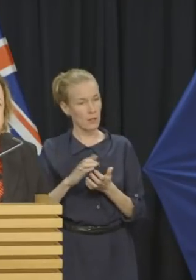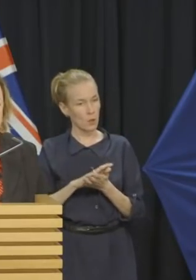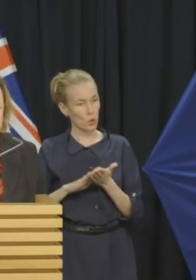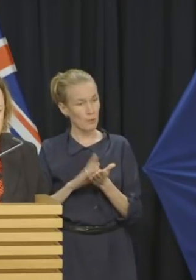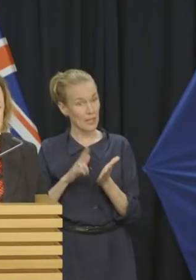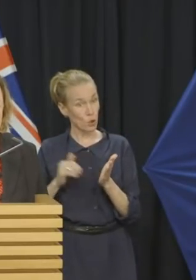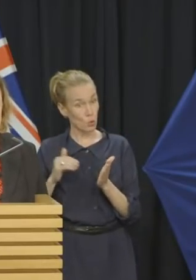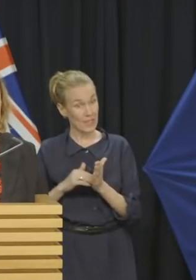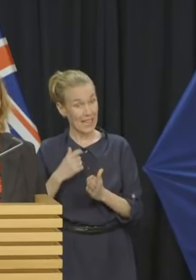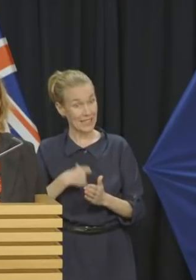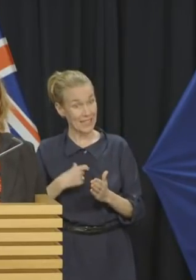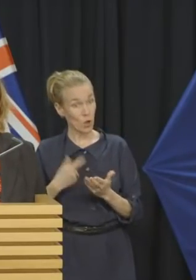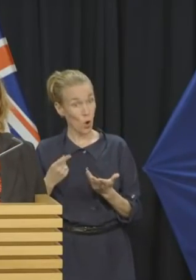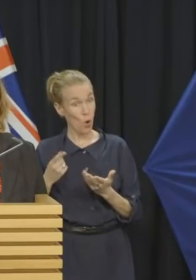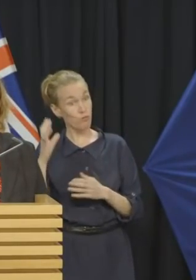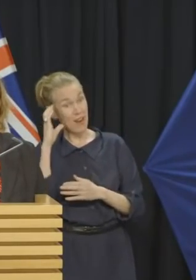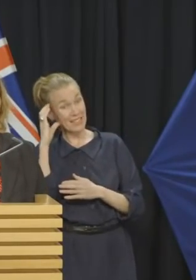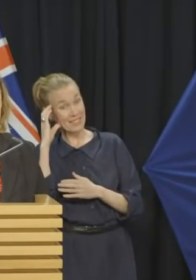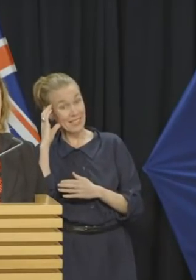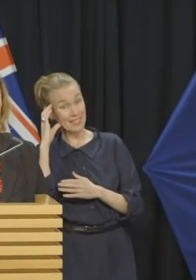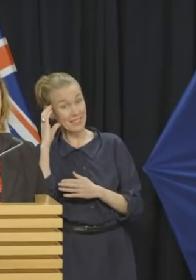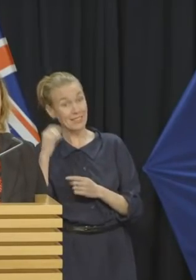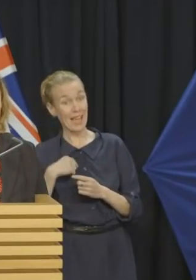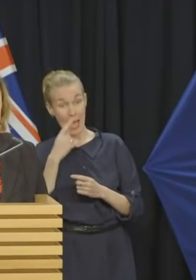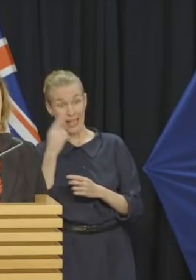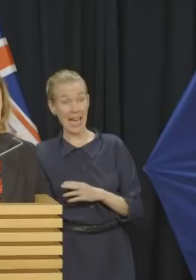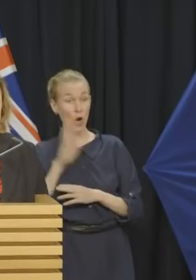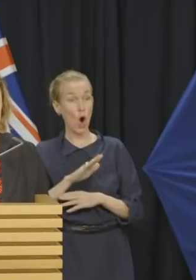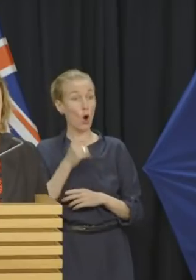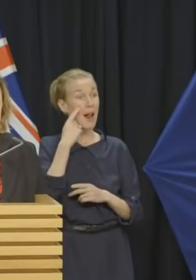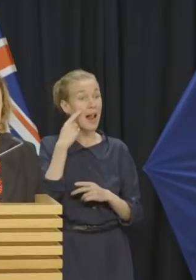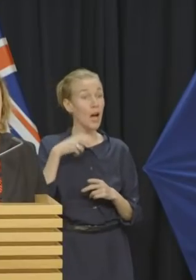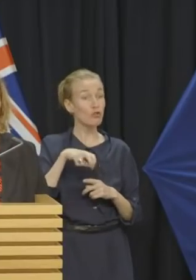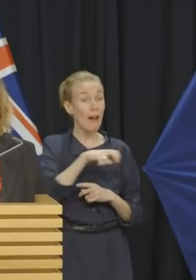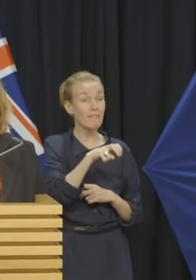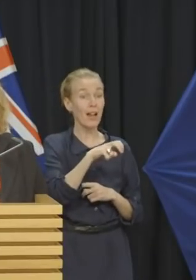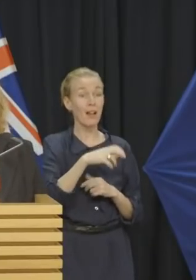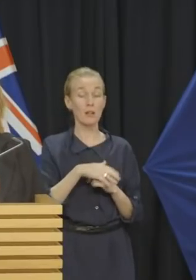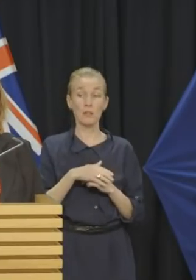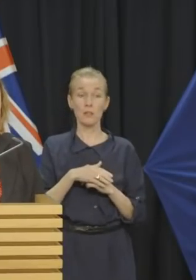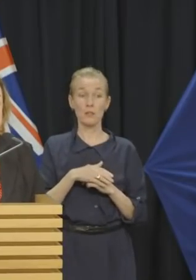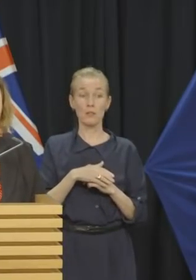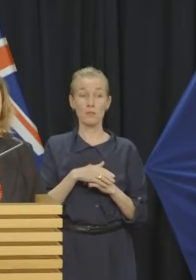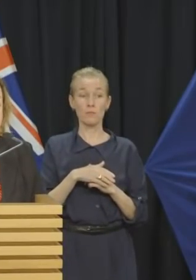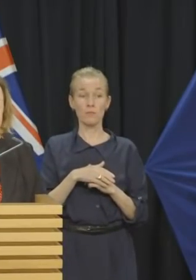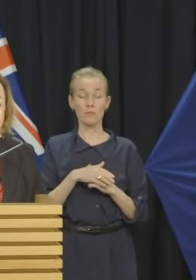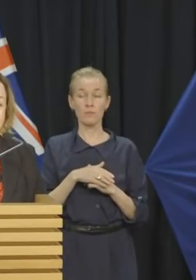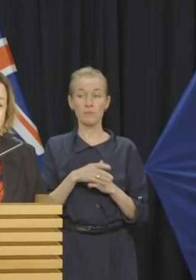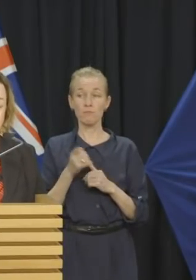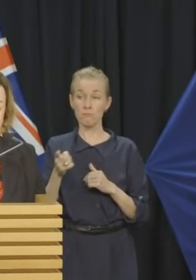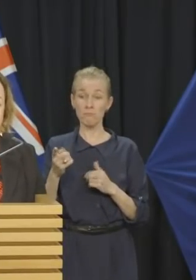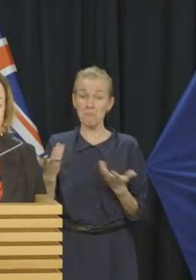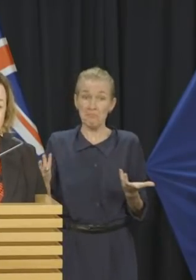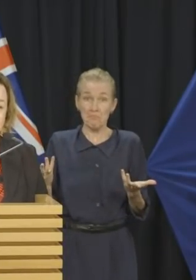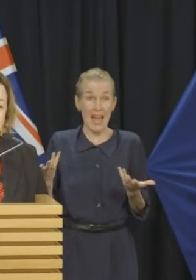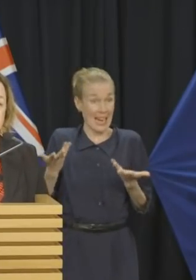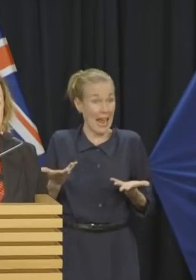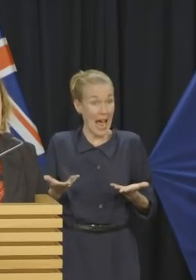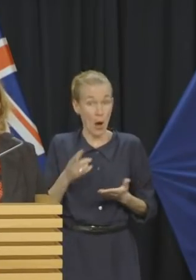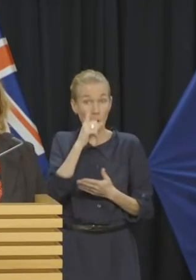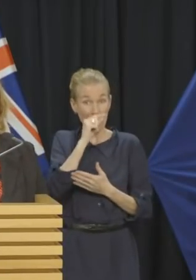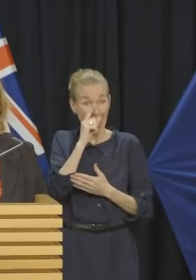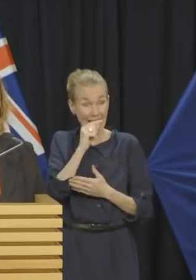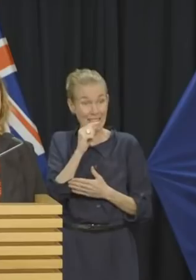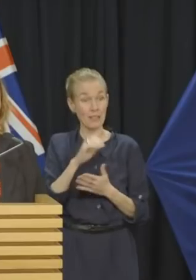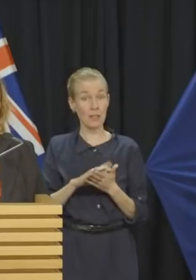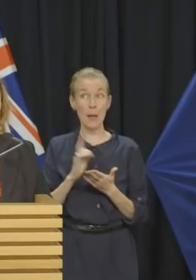Zealand citizens or permanent residents coming as tourists? Right, well they certainly can choose to come.